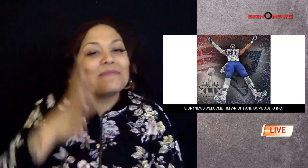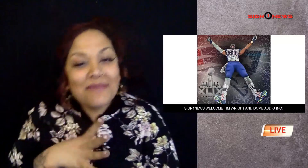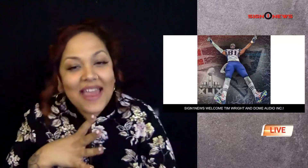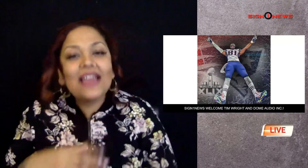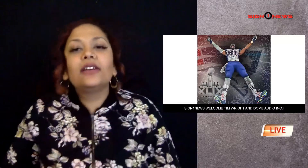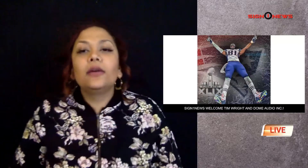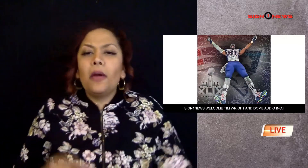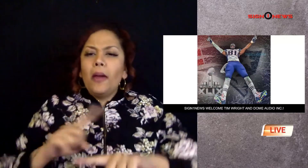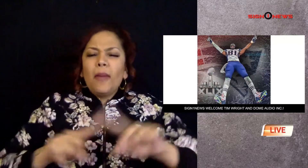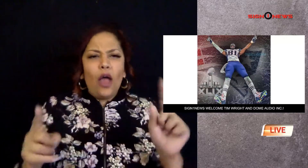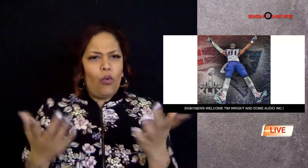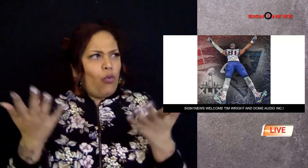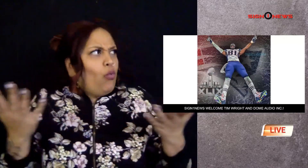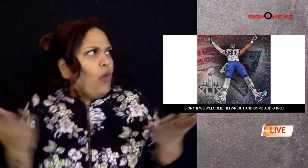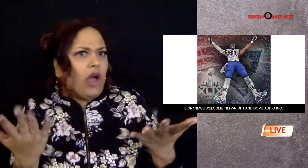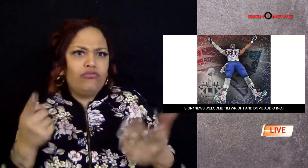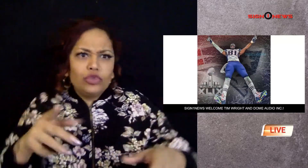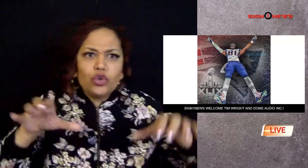family man,